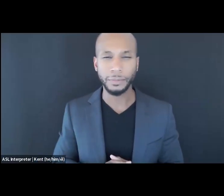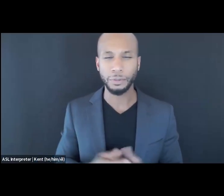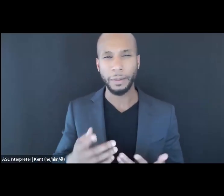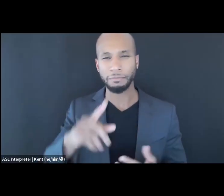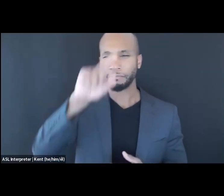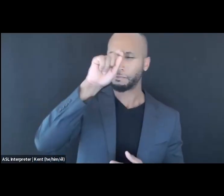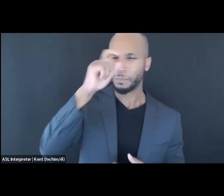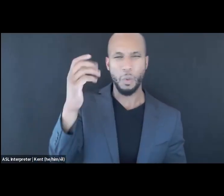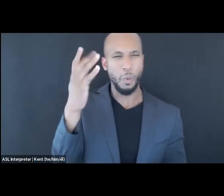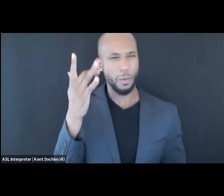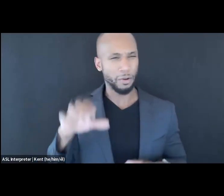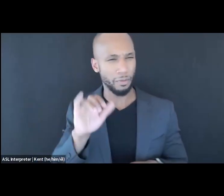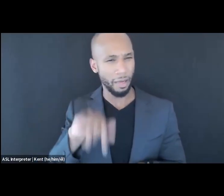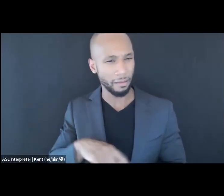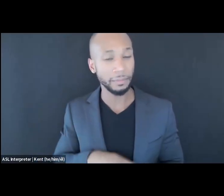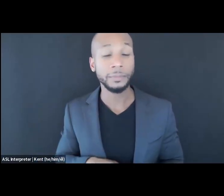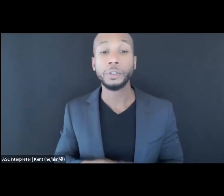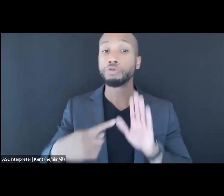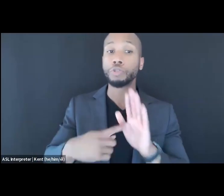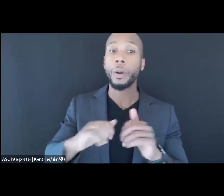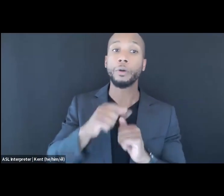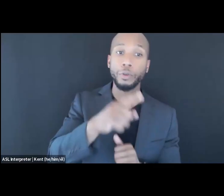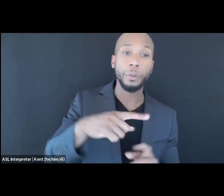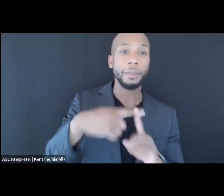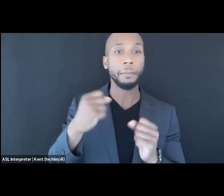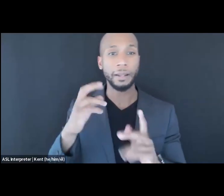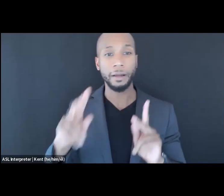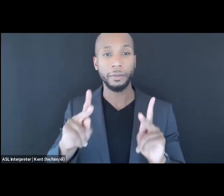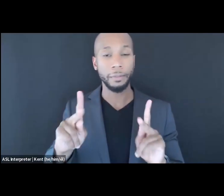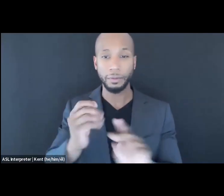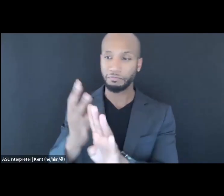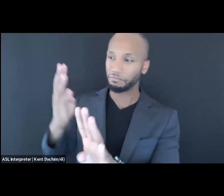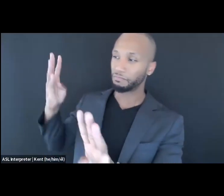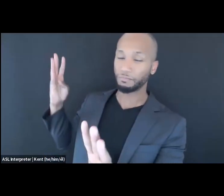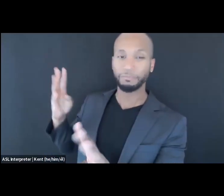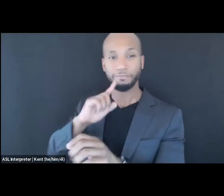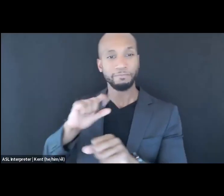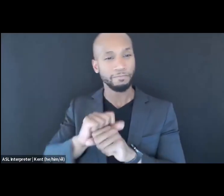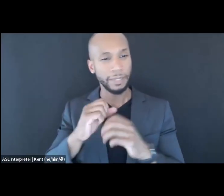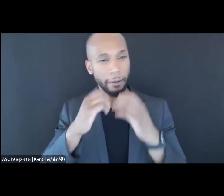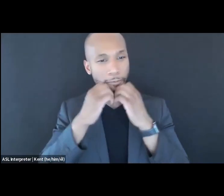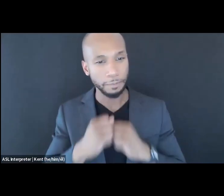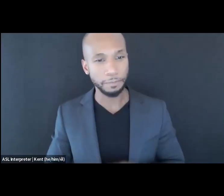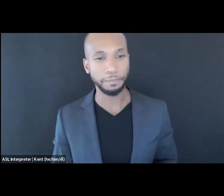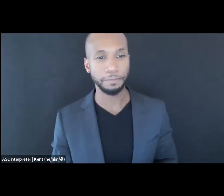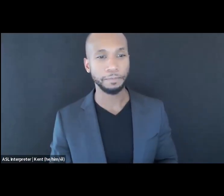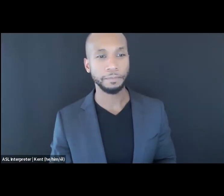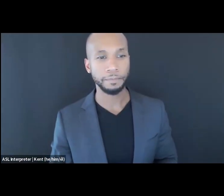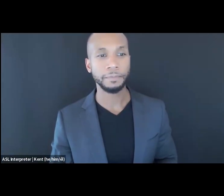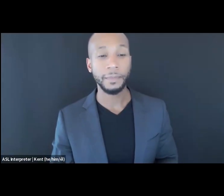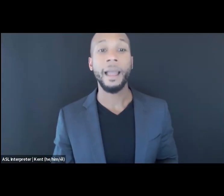this? To show how you and many others in that long line deeply care about and